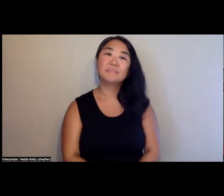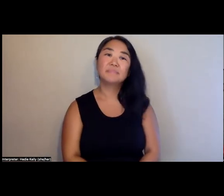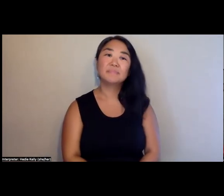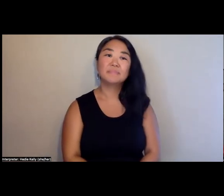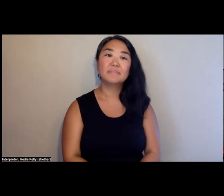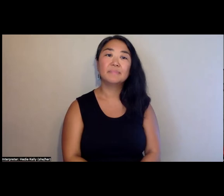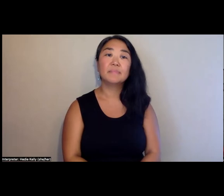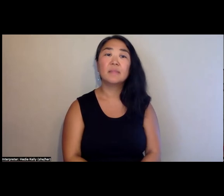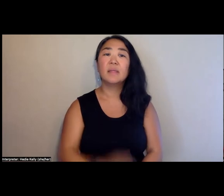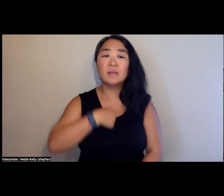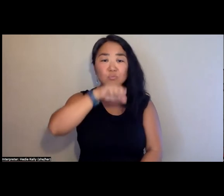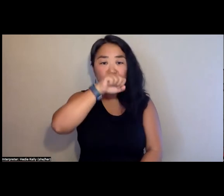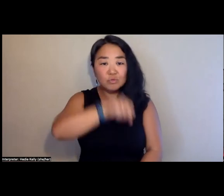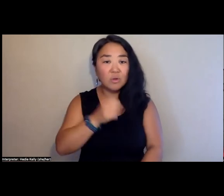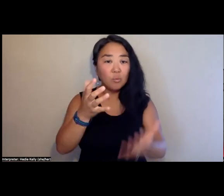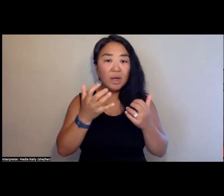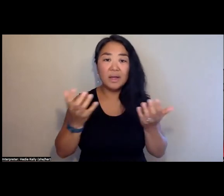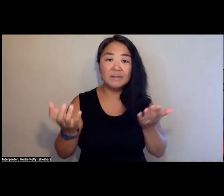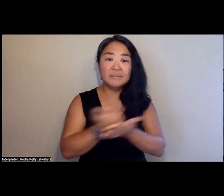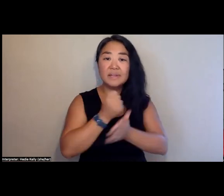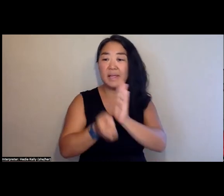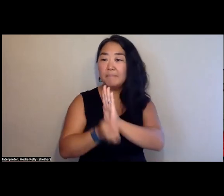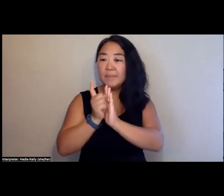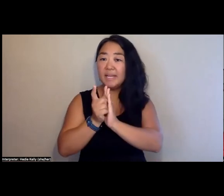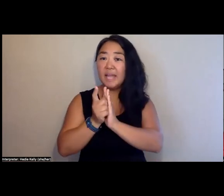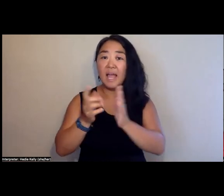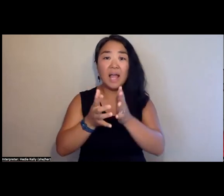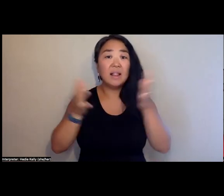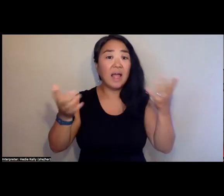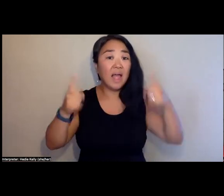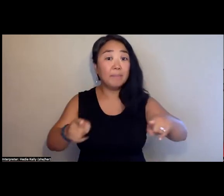I'd love for us to take a minute. There's a lot that's happening after the walk in the